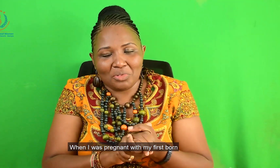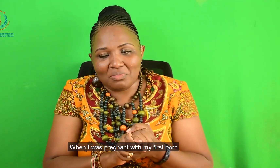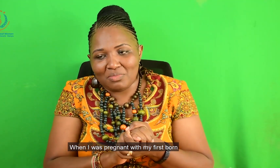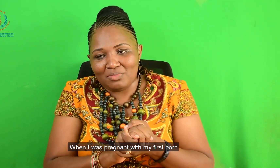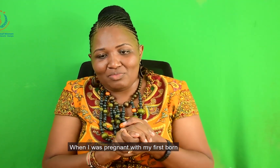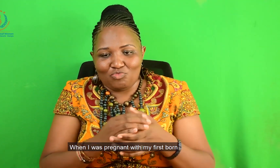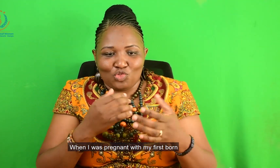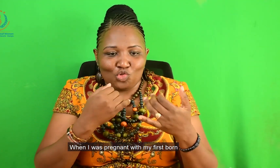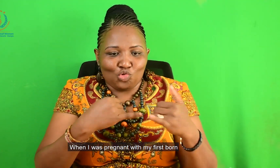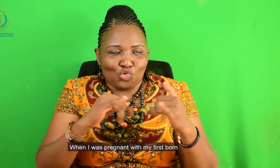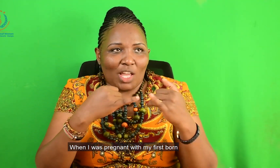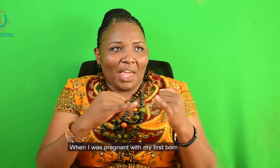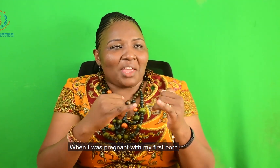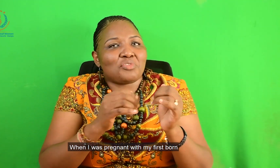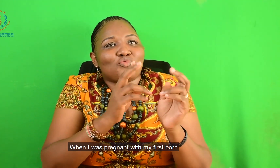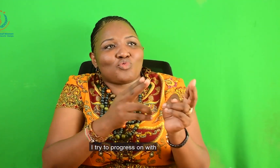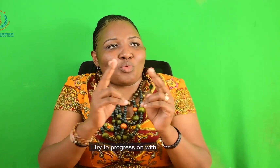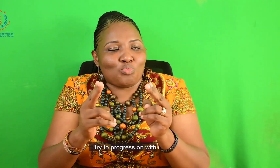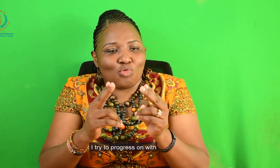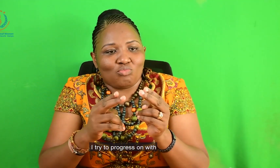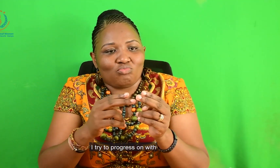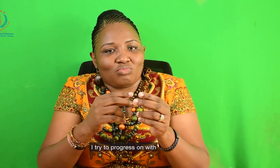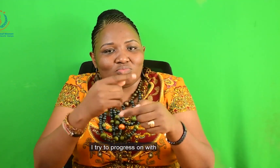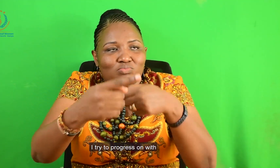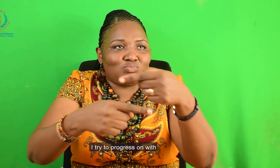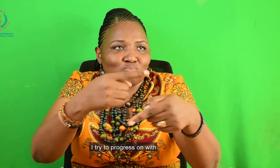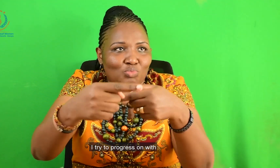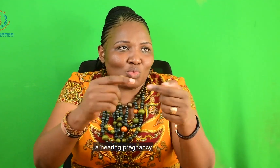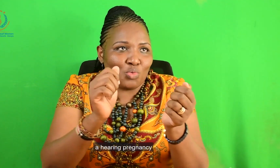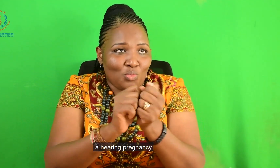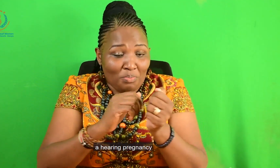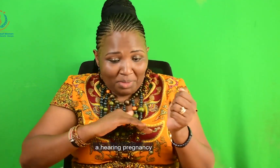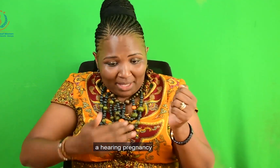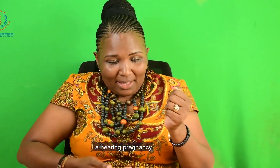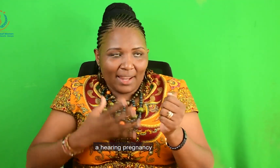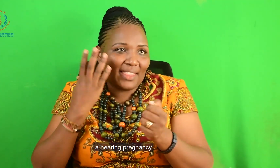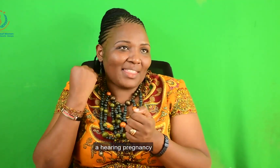firstborn, I tried to progress on with a hearing pregnancy.